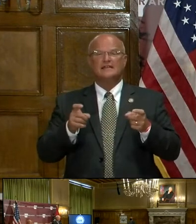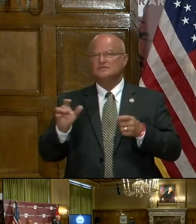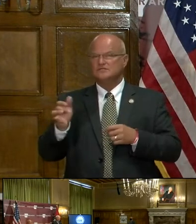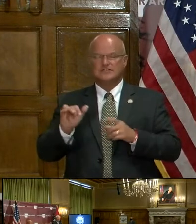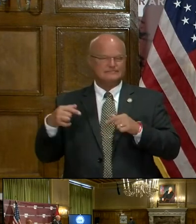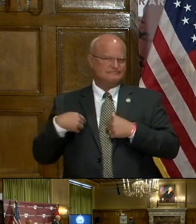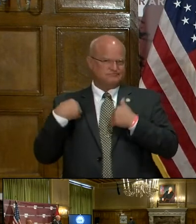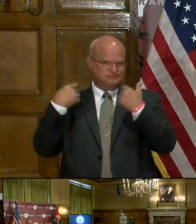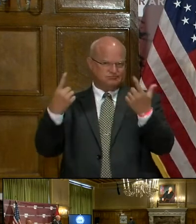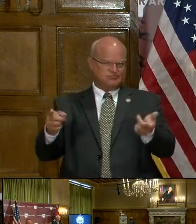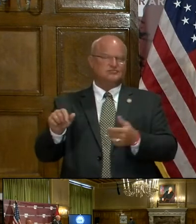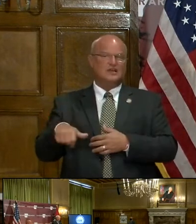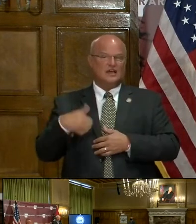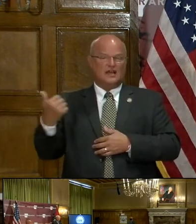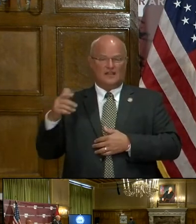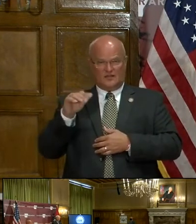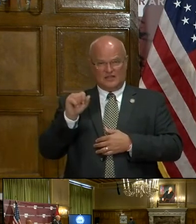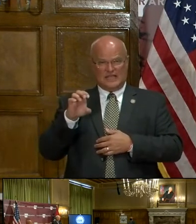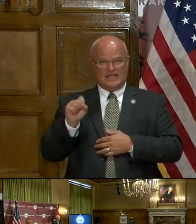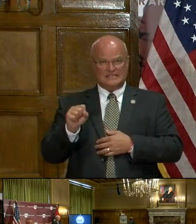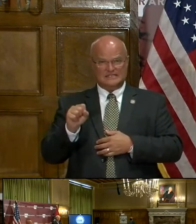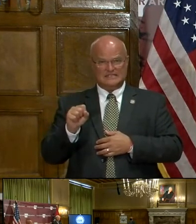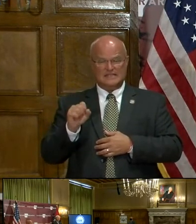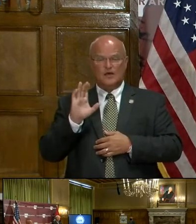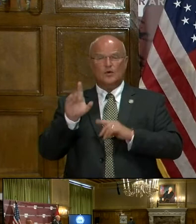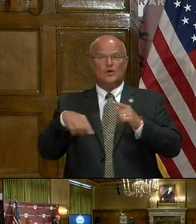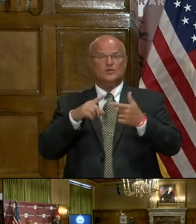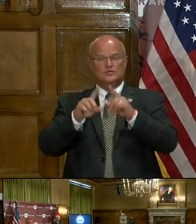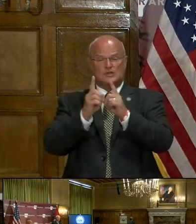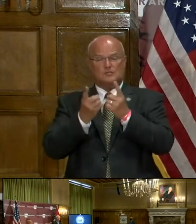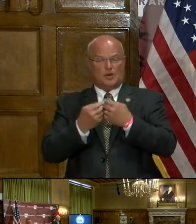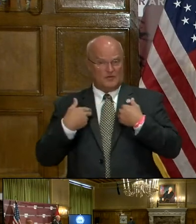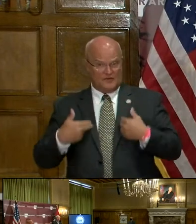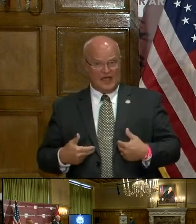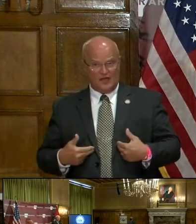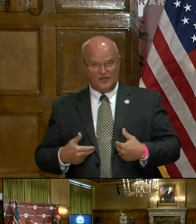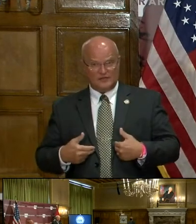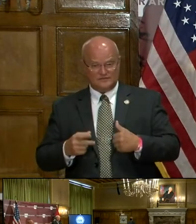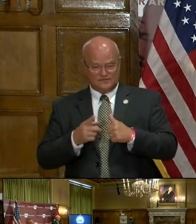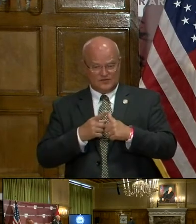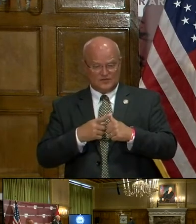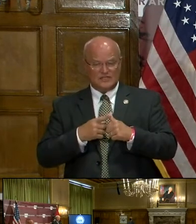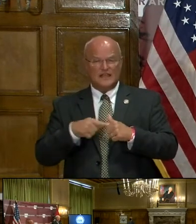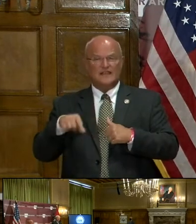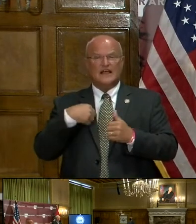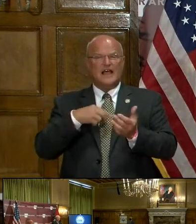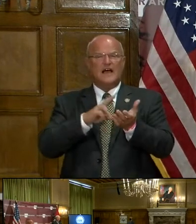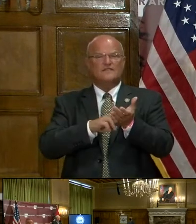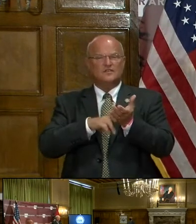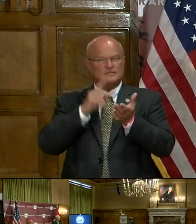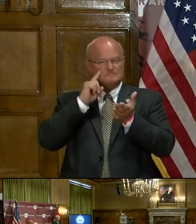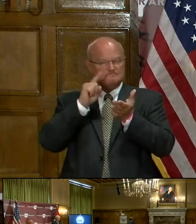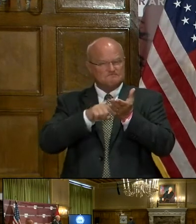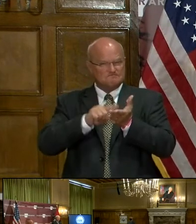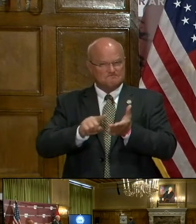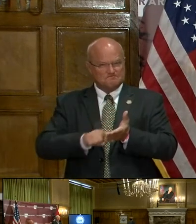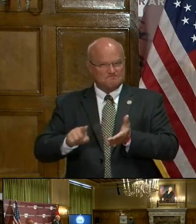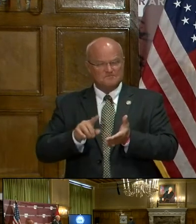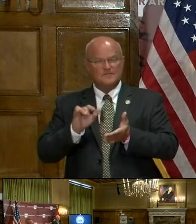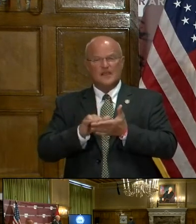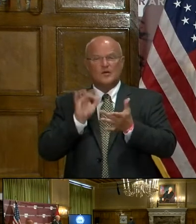just like we do other cases, that will go to the Department of Health, that they'll have a nurse investigator that